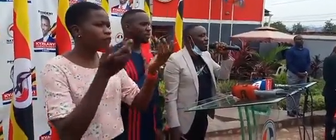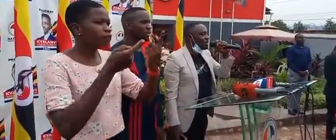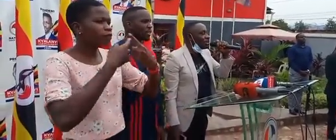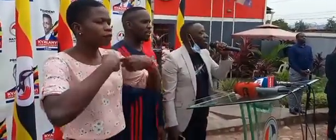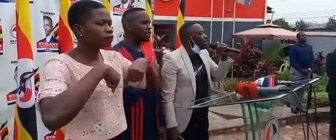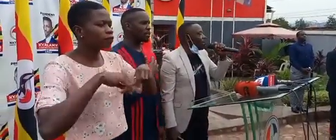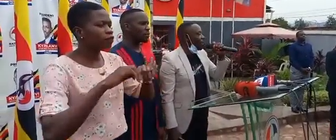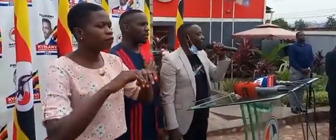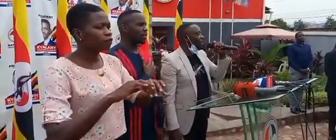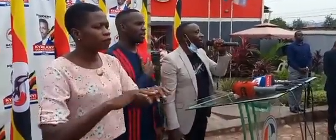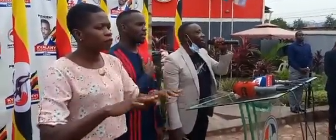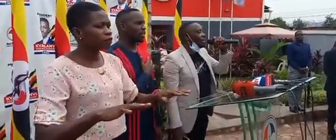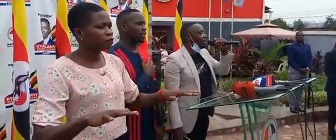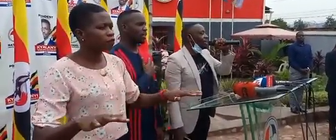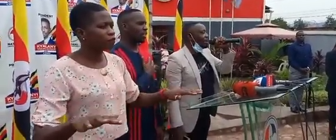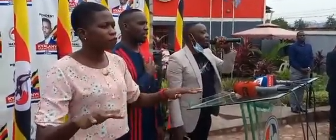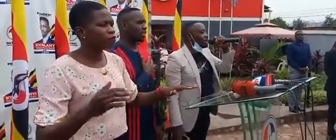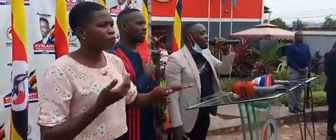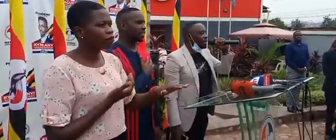uphold thee. We